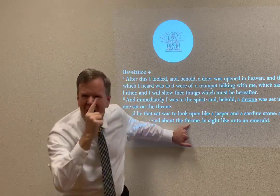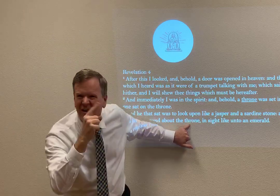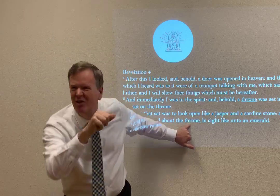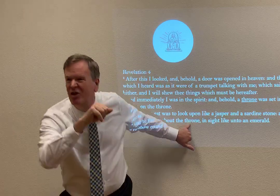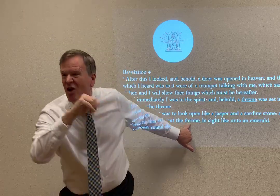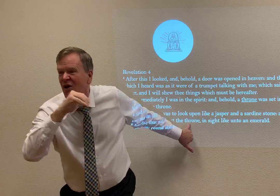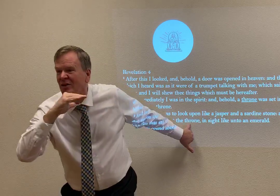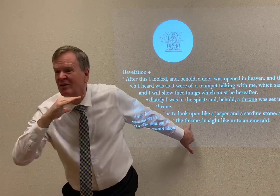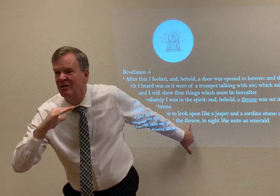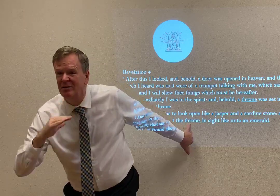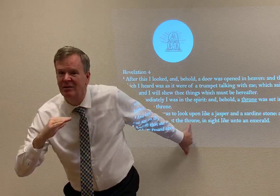round about the throne,